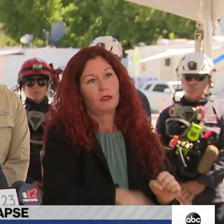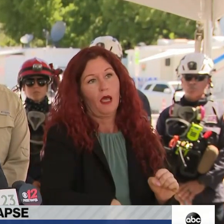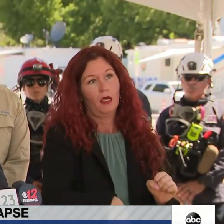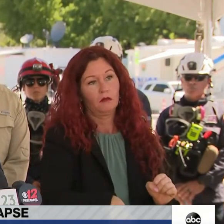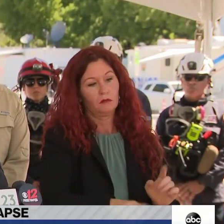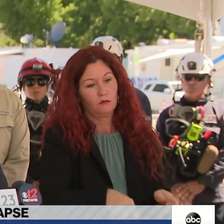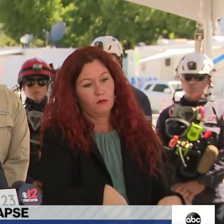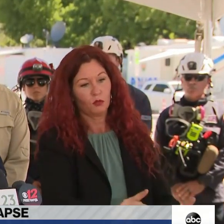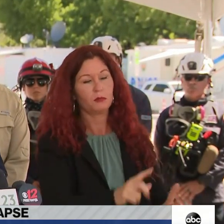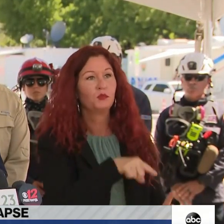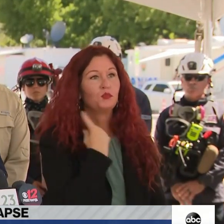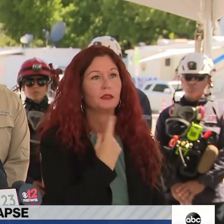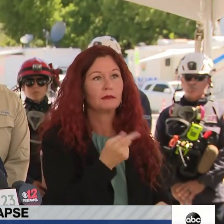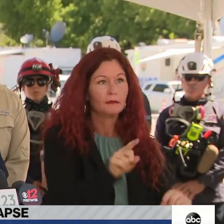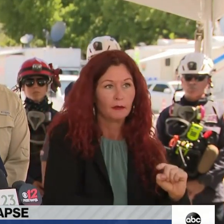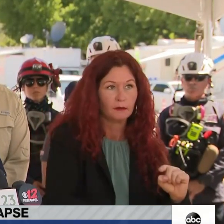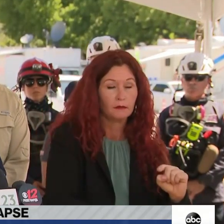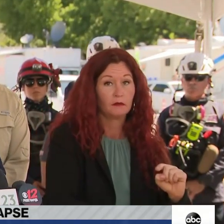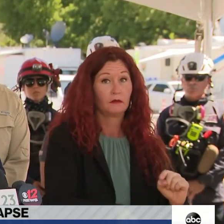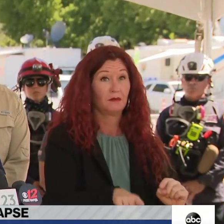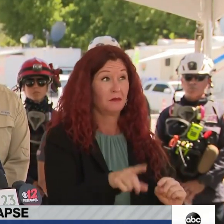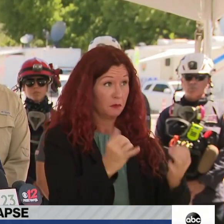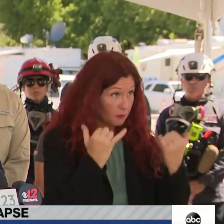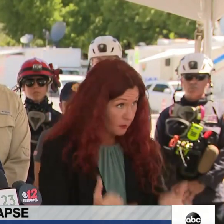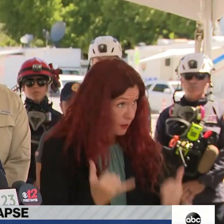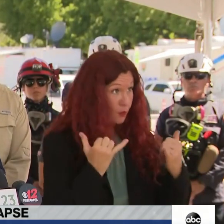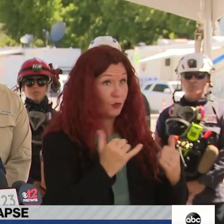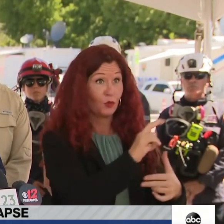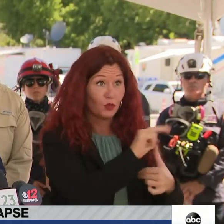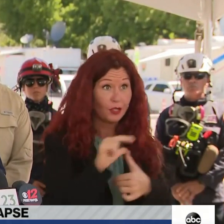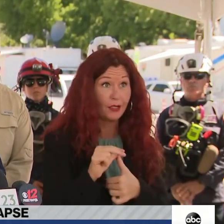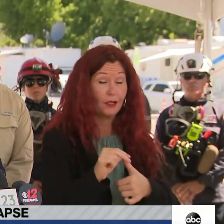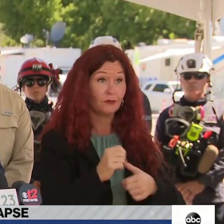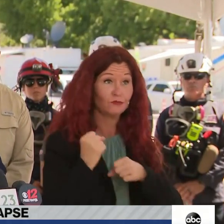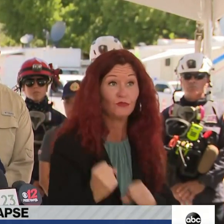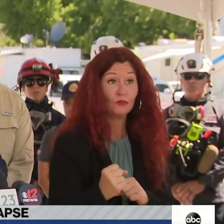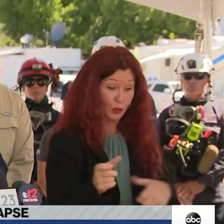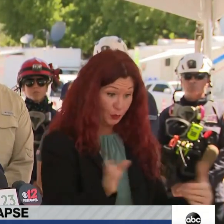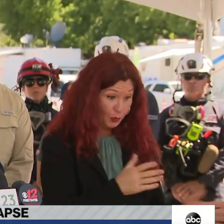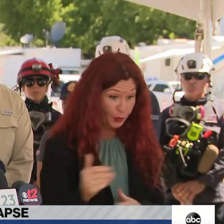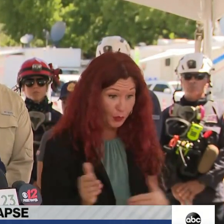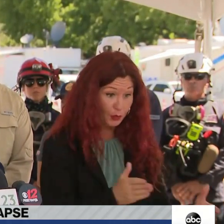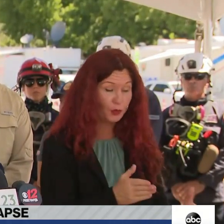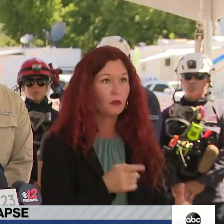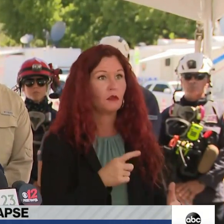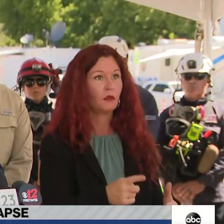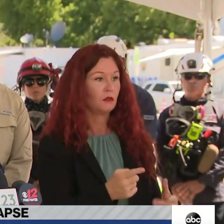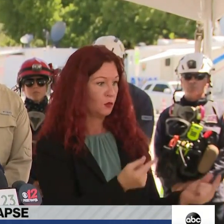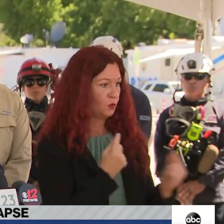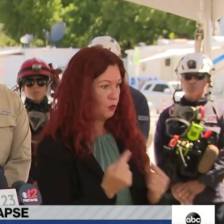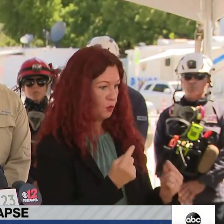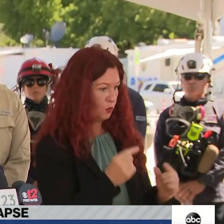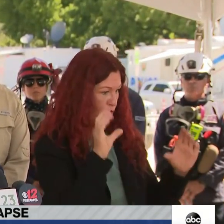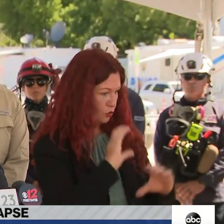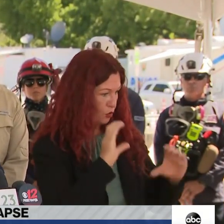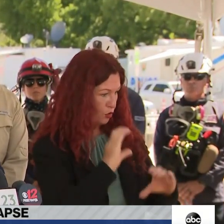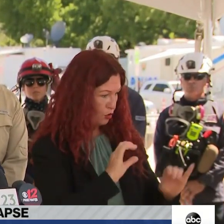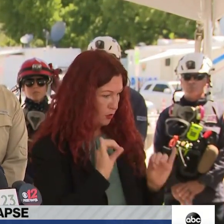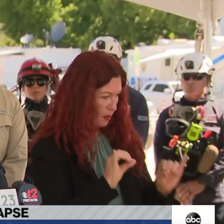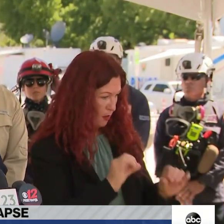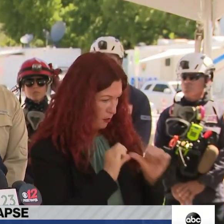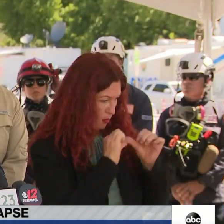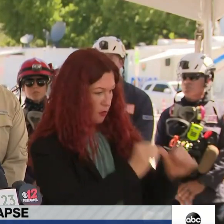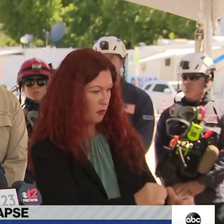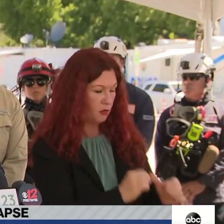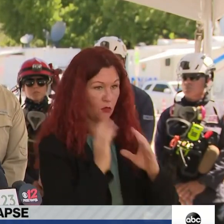is to expedite it as soon as possible. Kevin Guthrie reports to me that once everything is ready to go, that it can